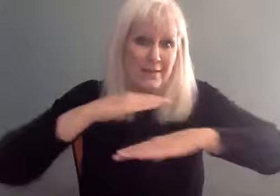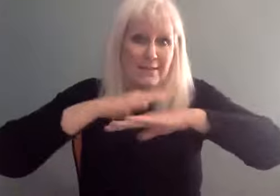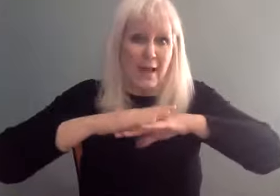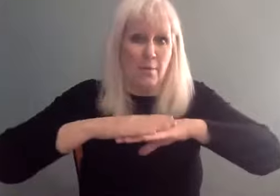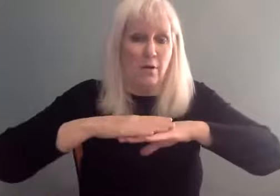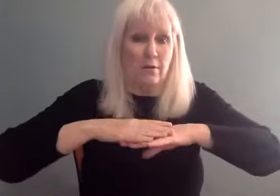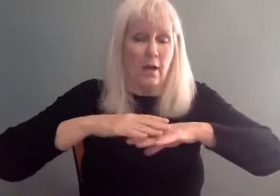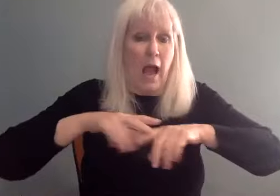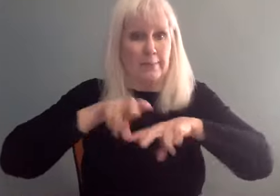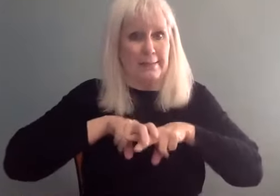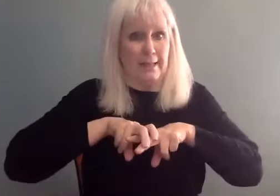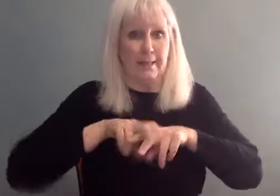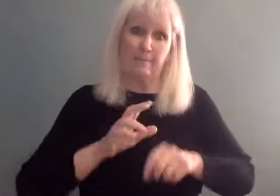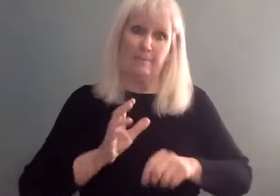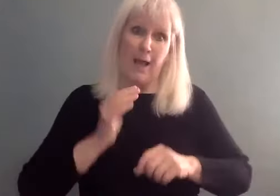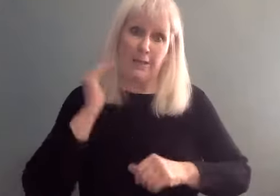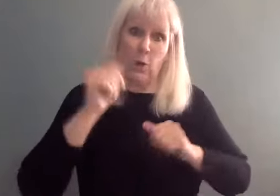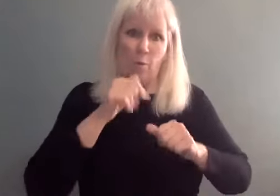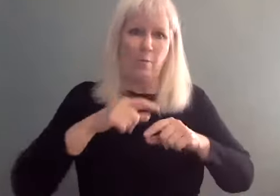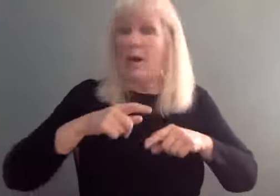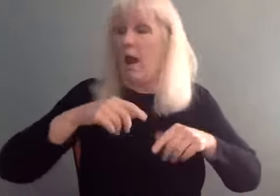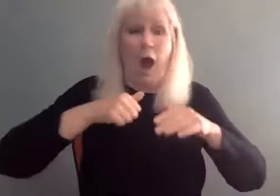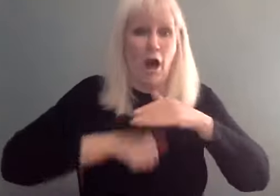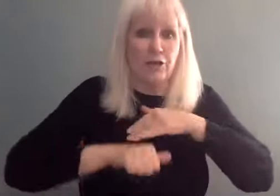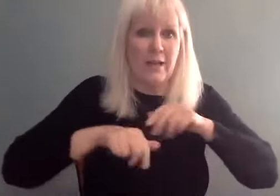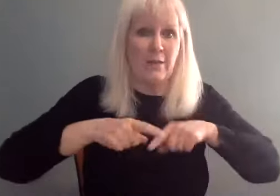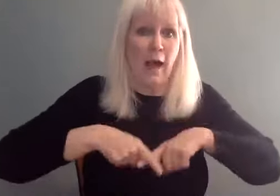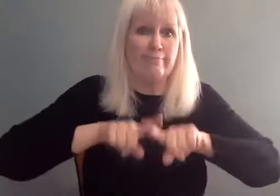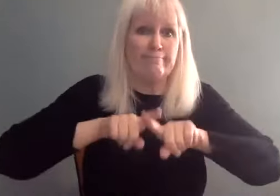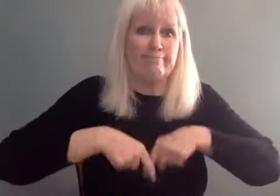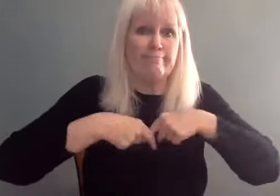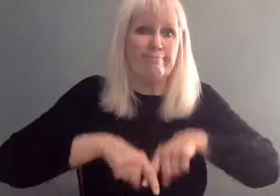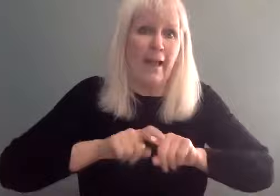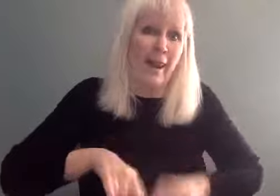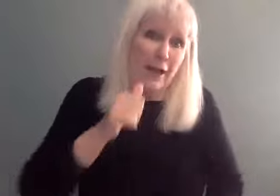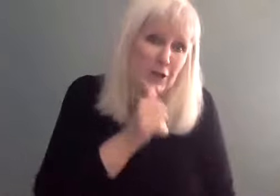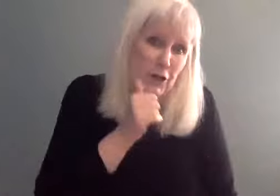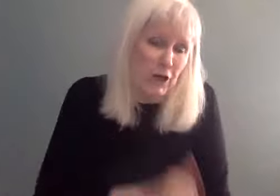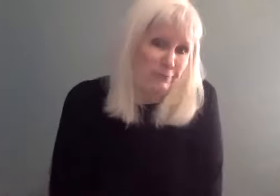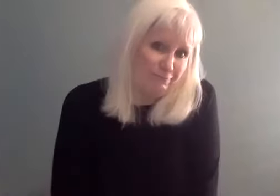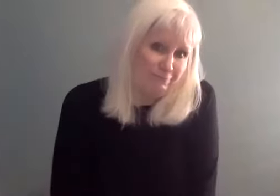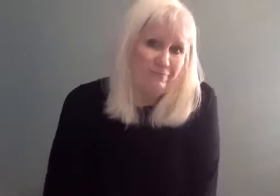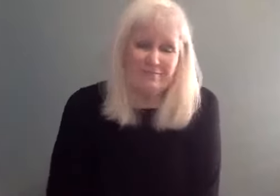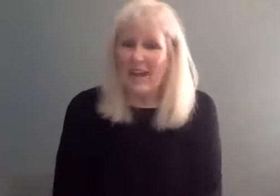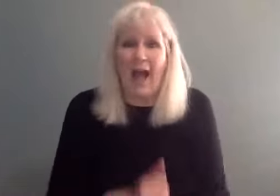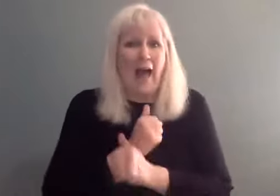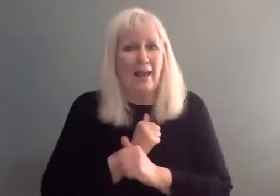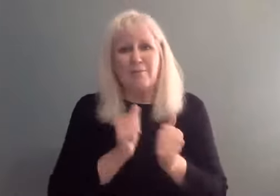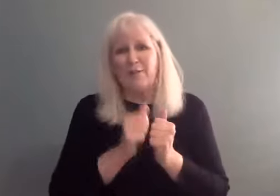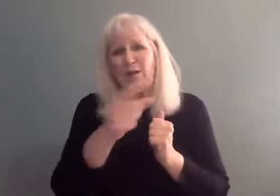So, okay. I love being with you because I love being with women. I could